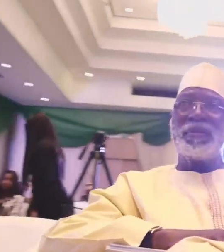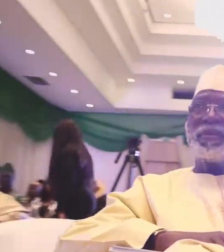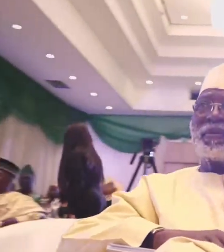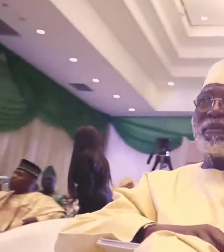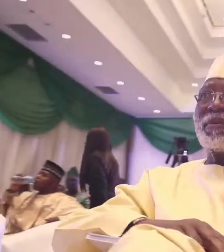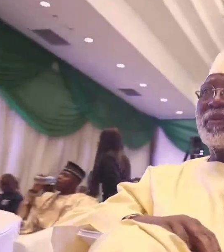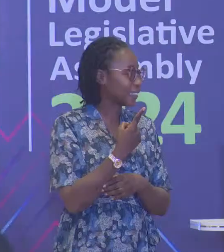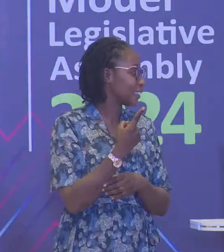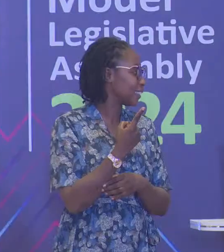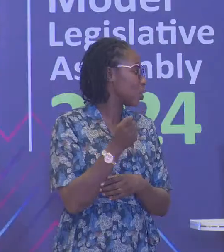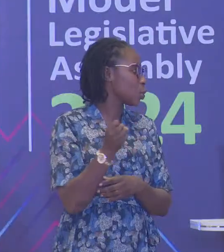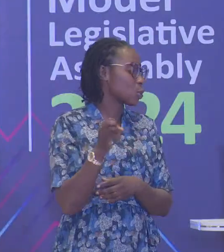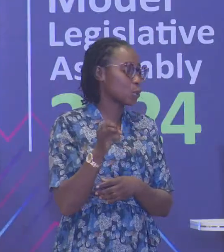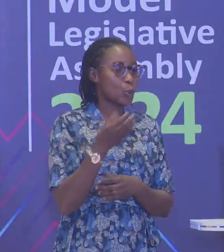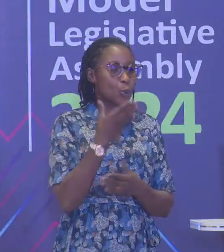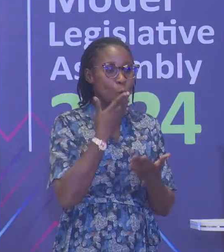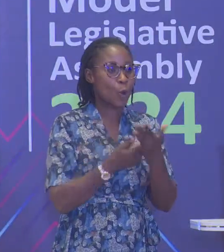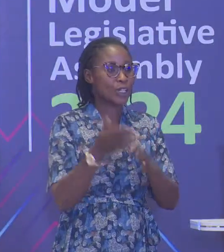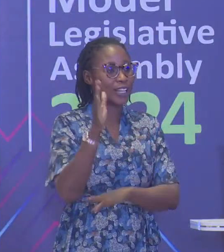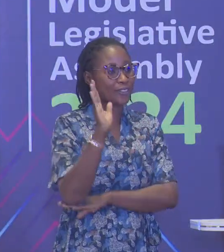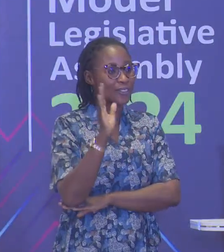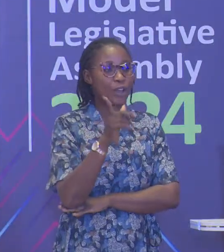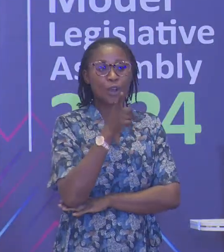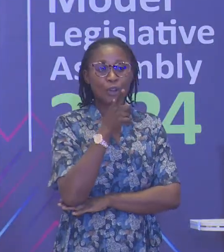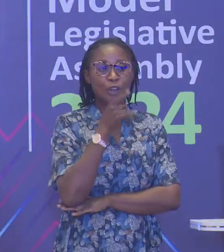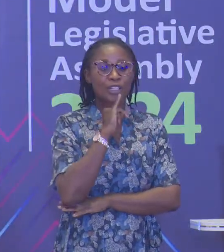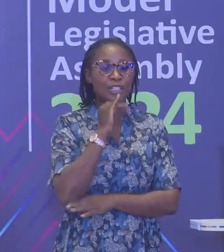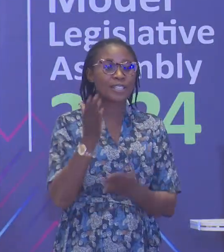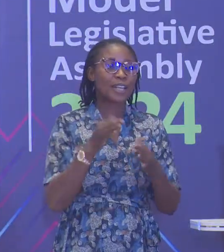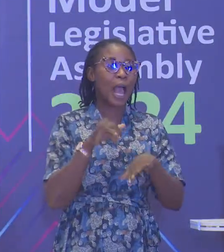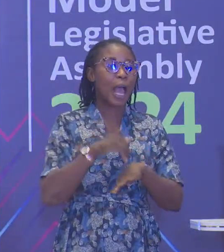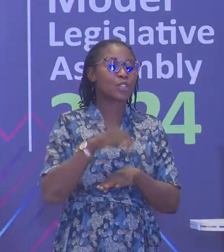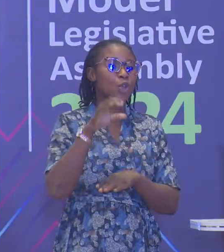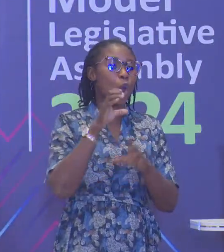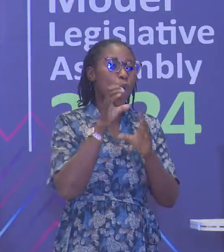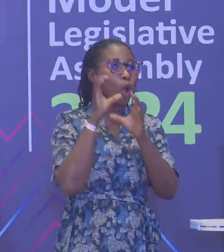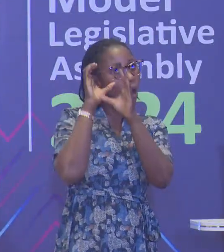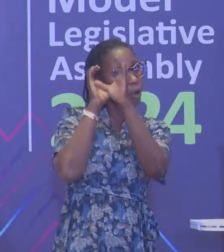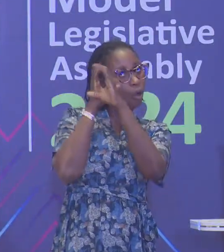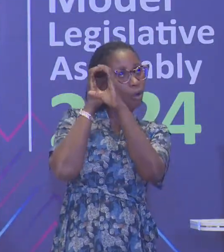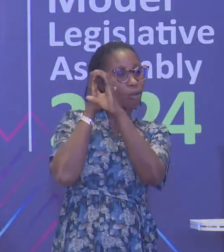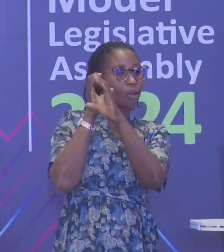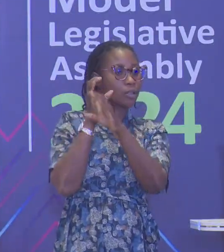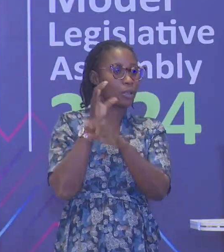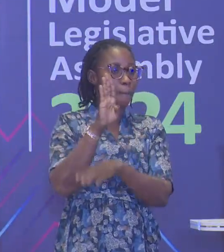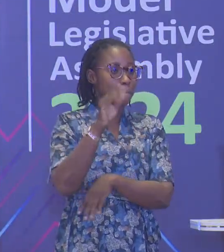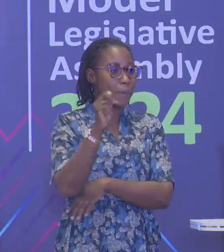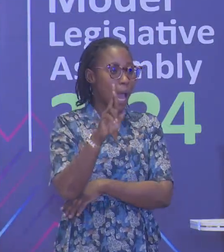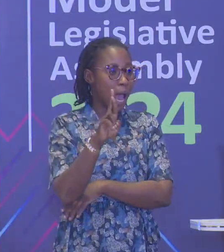understanding. So, good afternoon. Lunch is served at the Coconut Bar. Good afternoon.